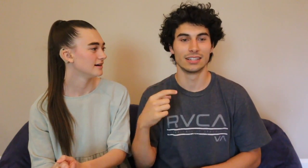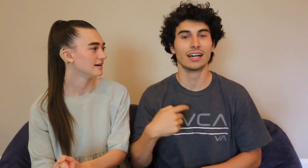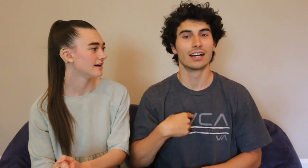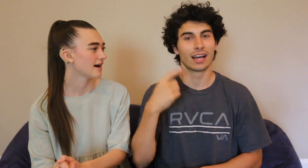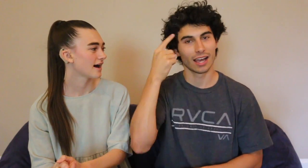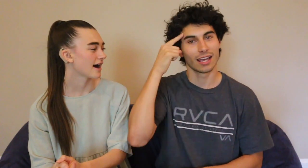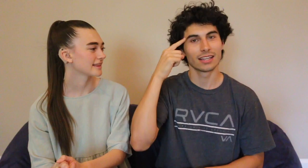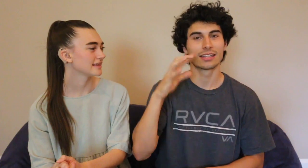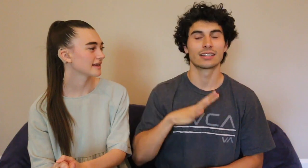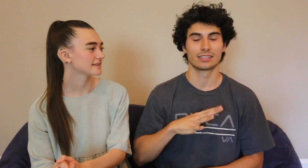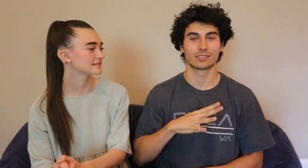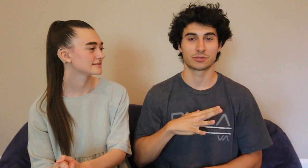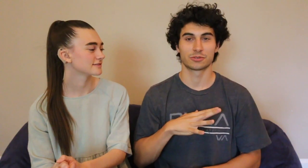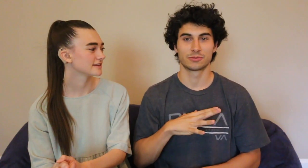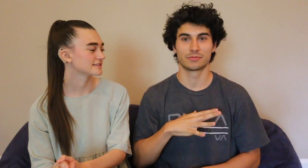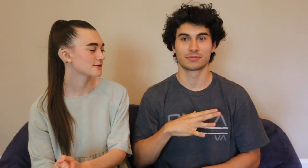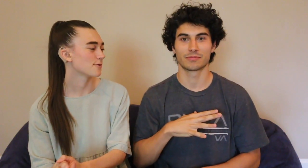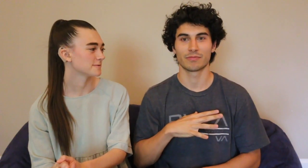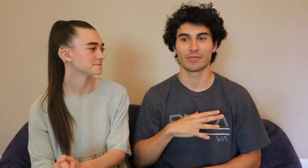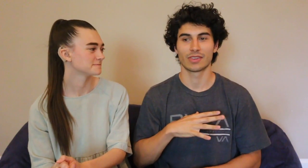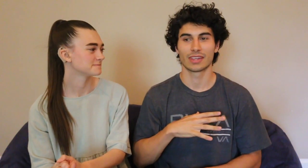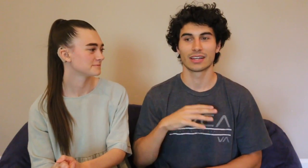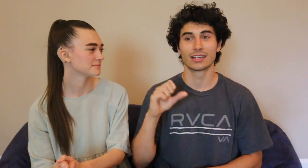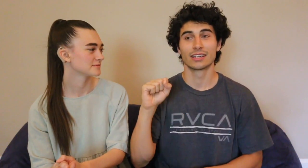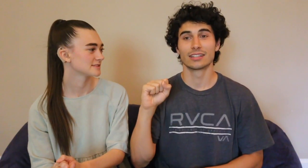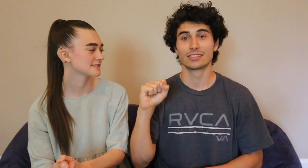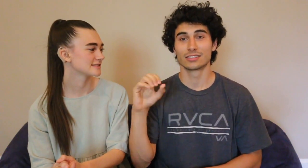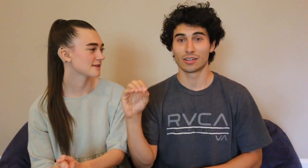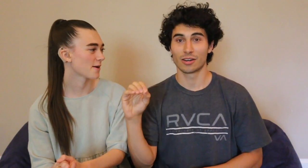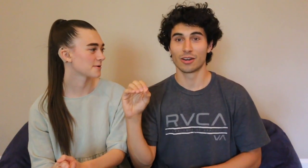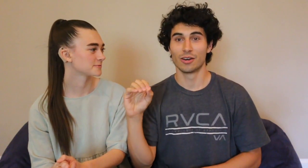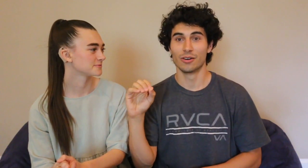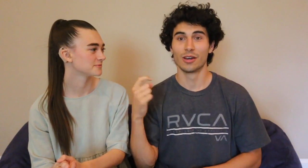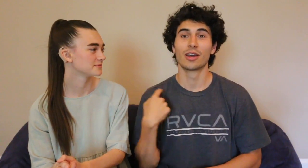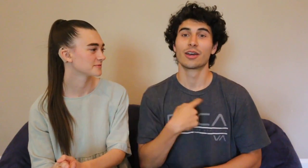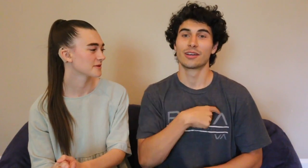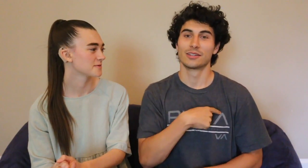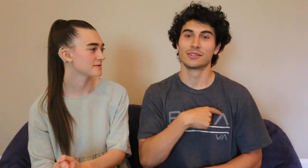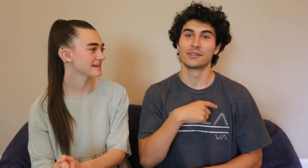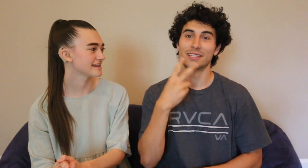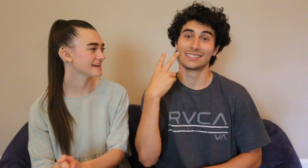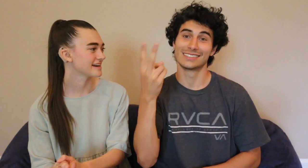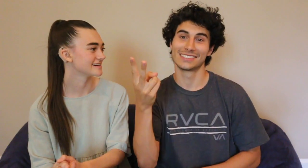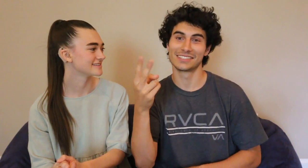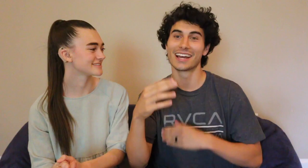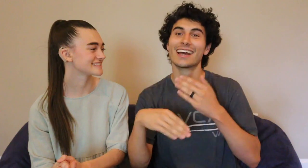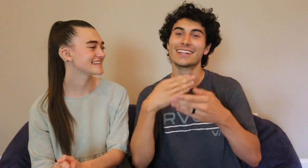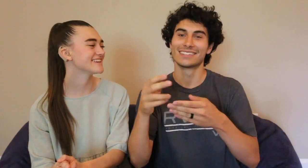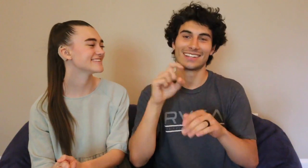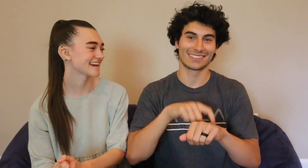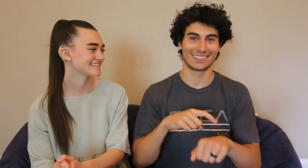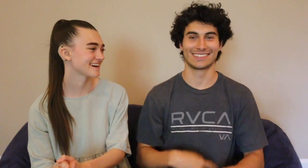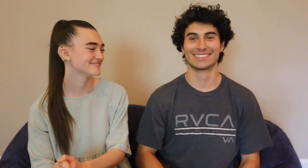I think it's cool. So, we will see you next time.